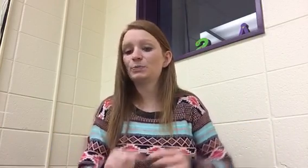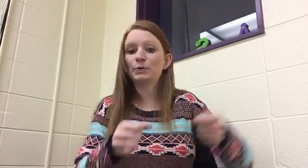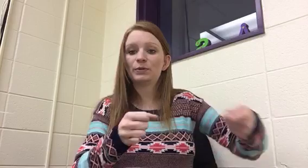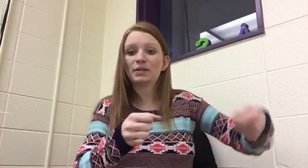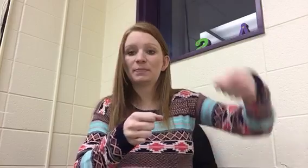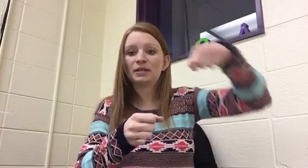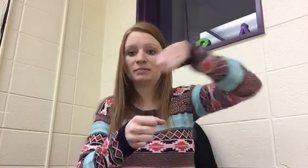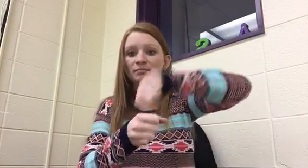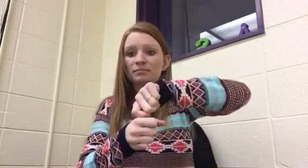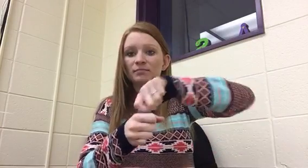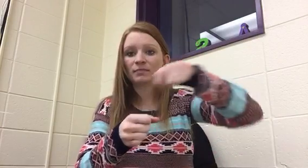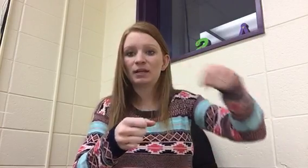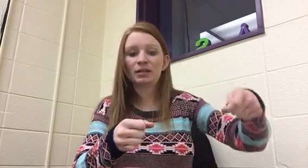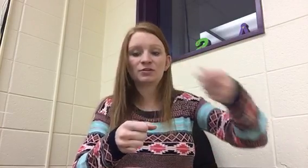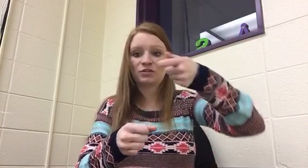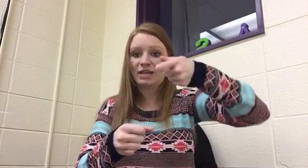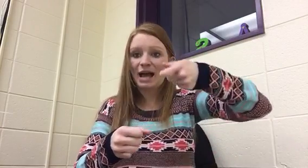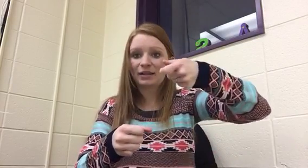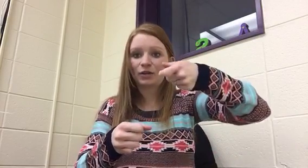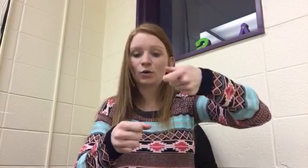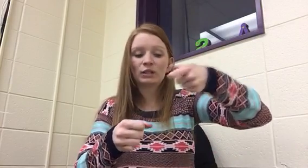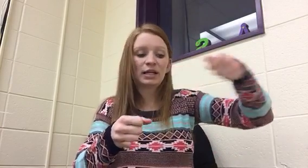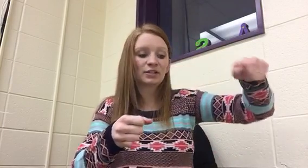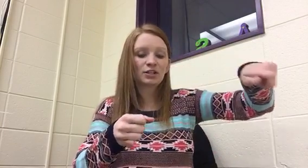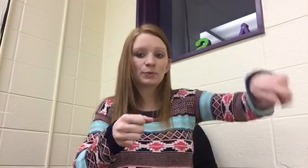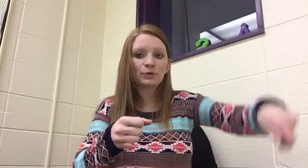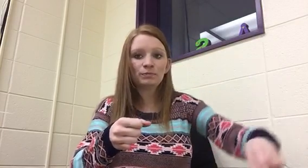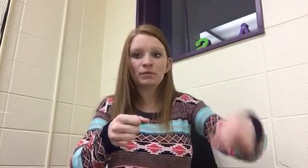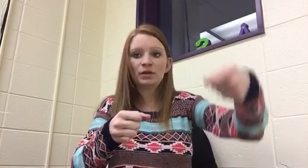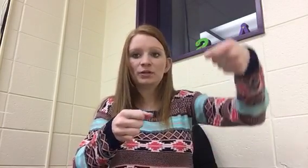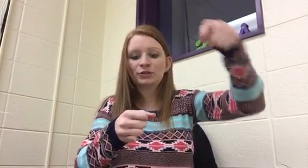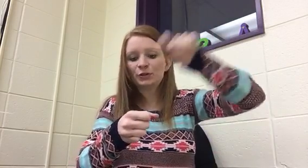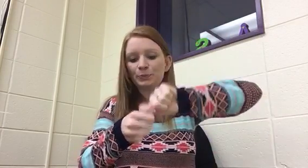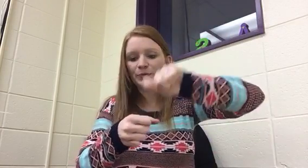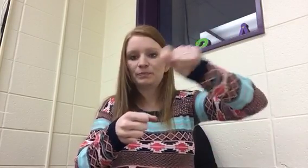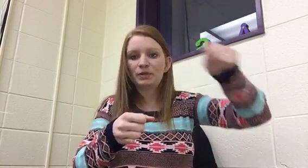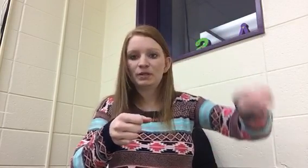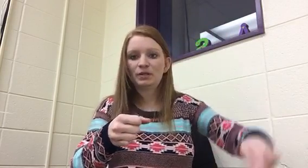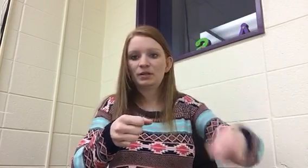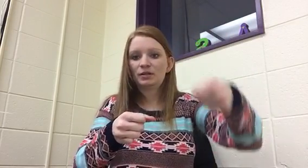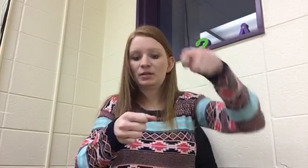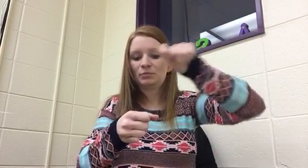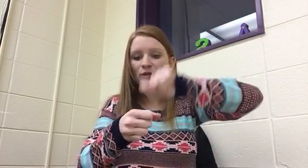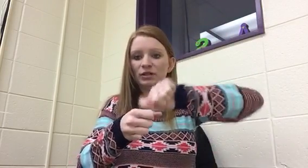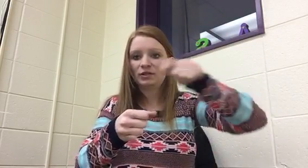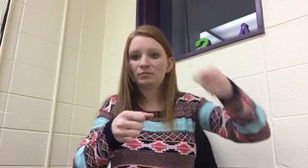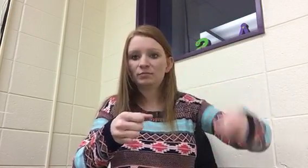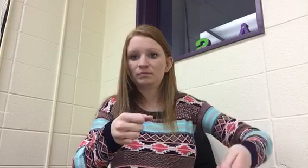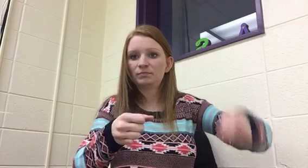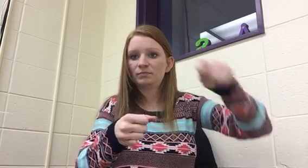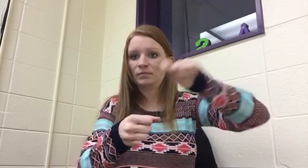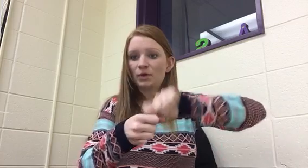spoon something in, so you just act like you're holding onto the spoon, scoop, and put it in.